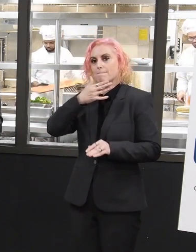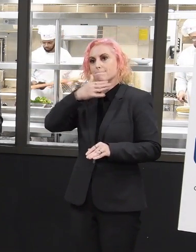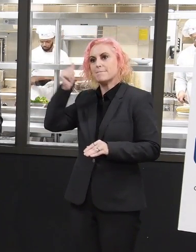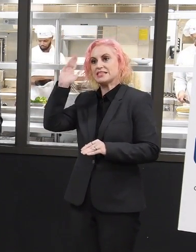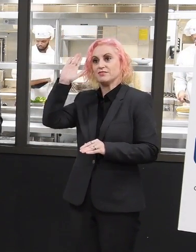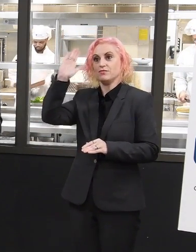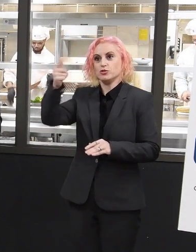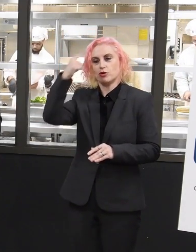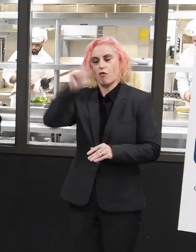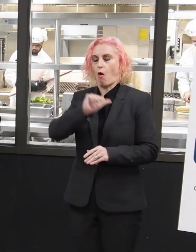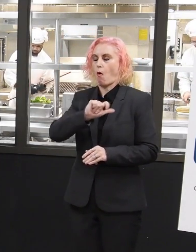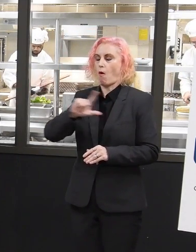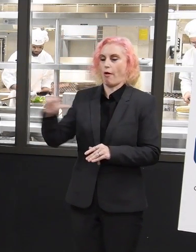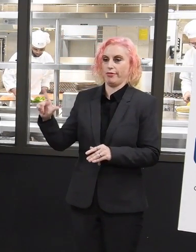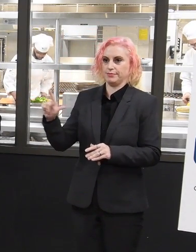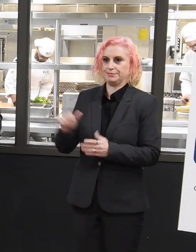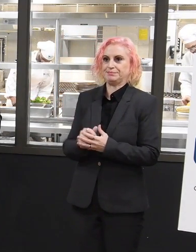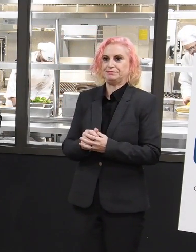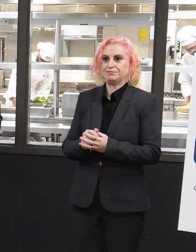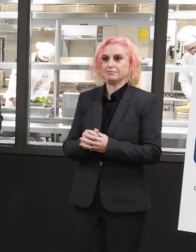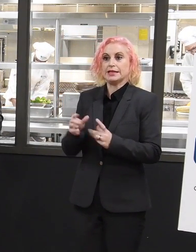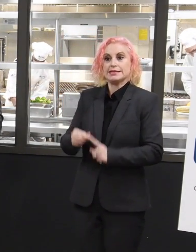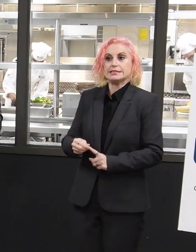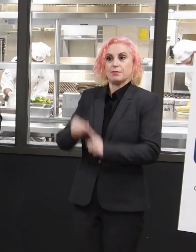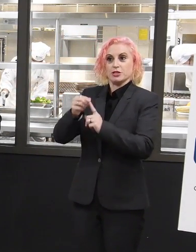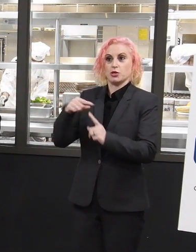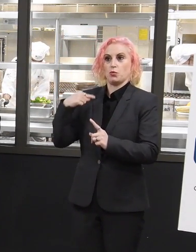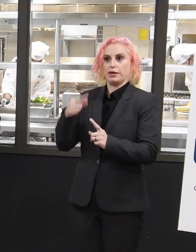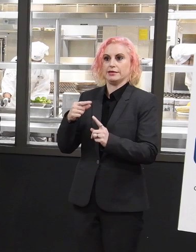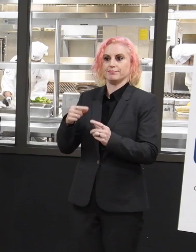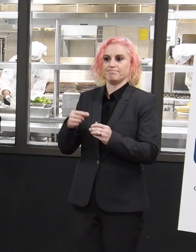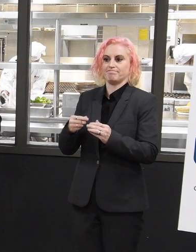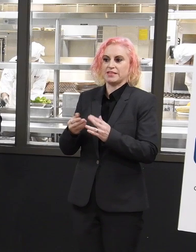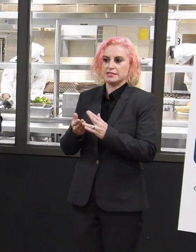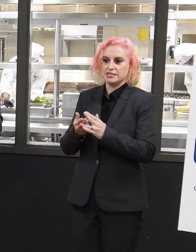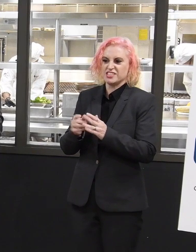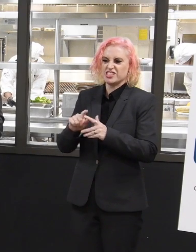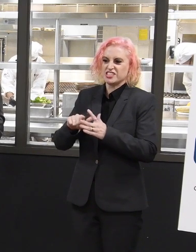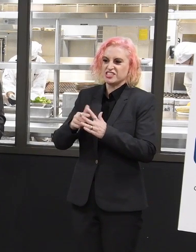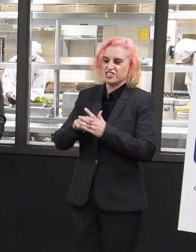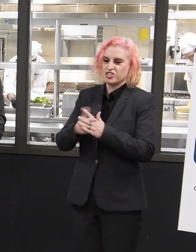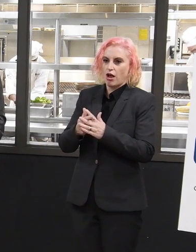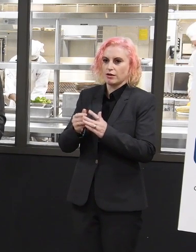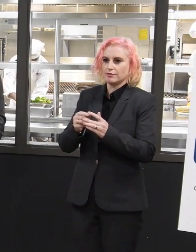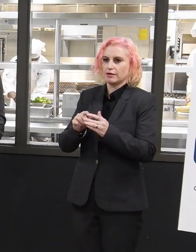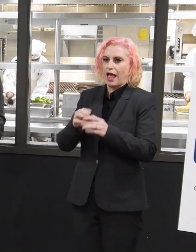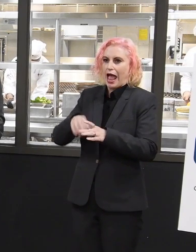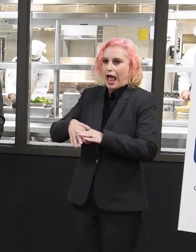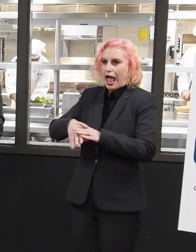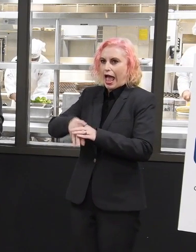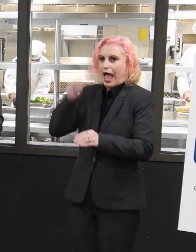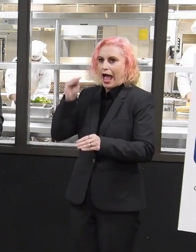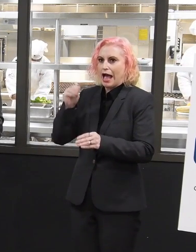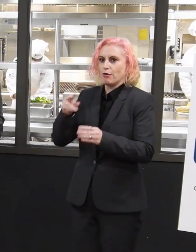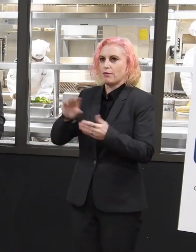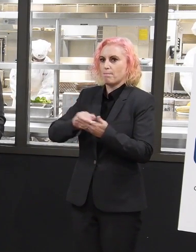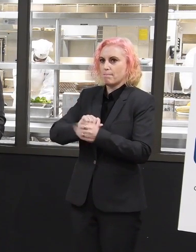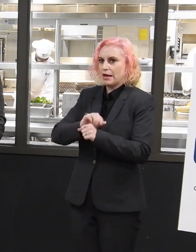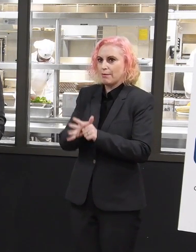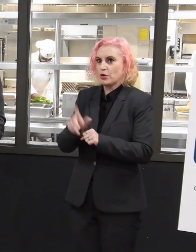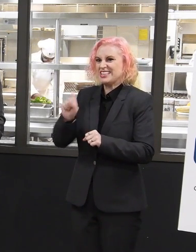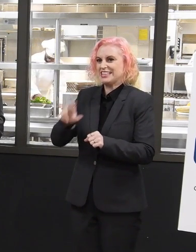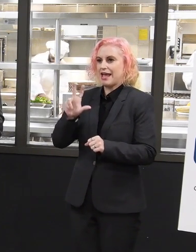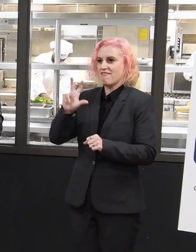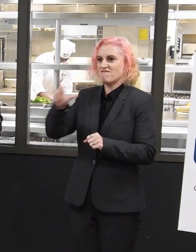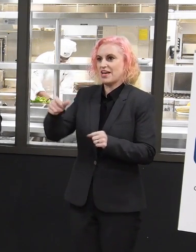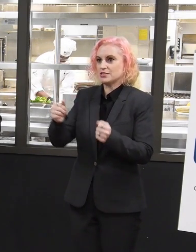future for all. Especially as we emerge from this pandemic, we need to invest in our students so they, in turn,